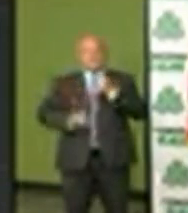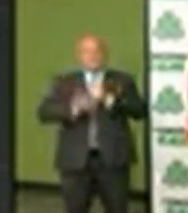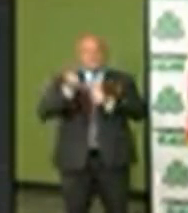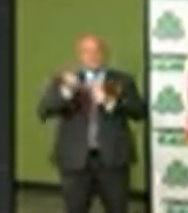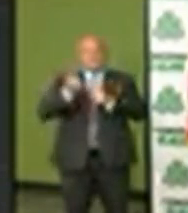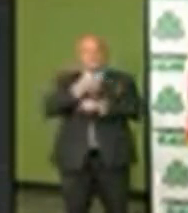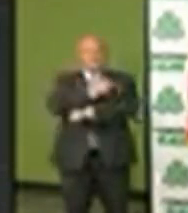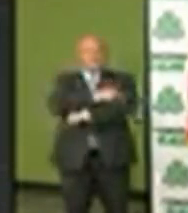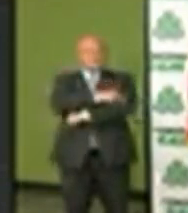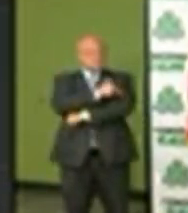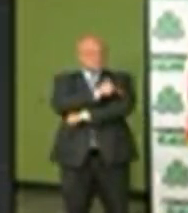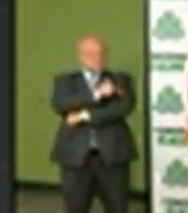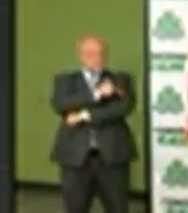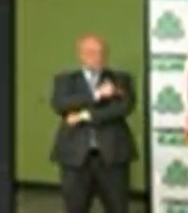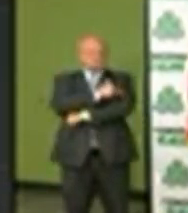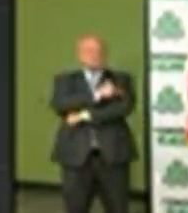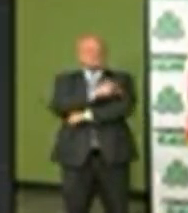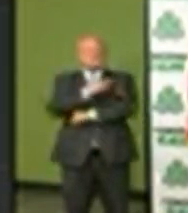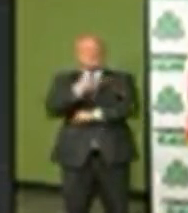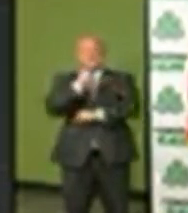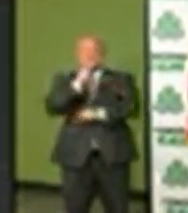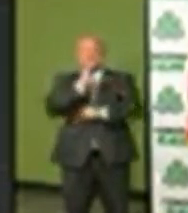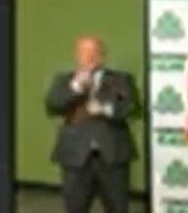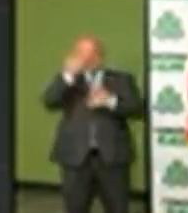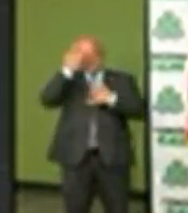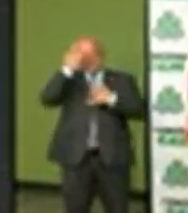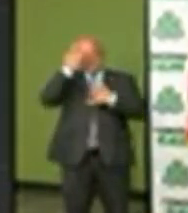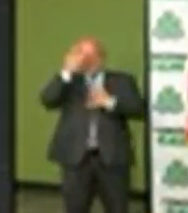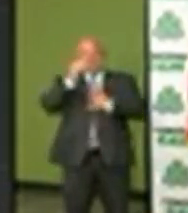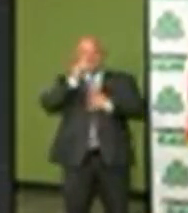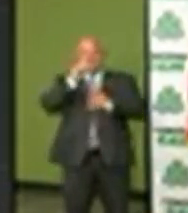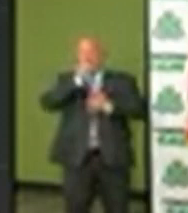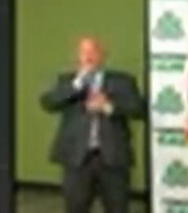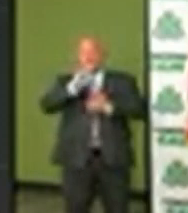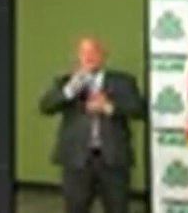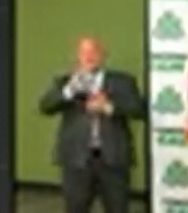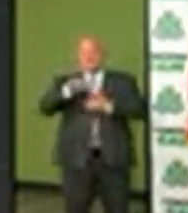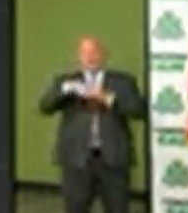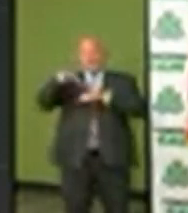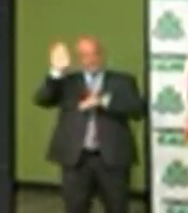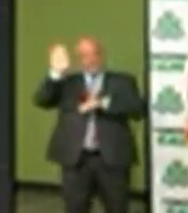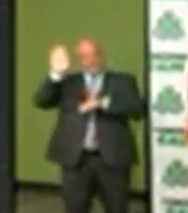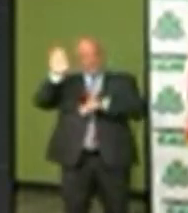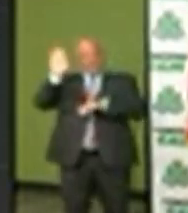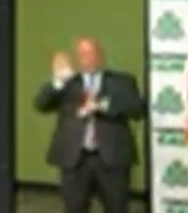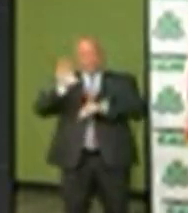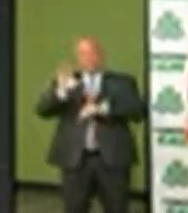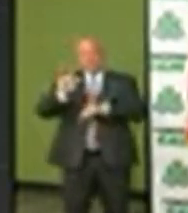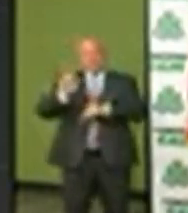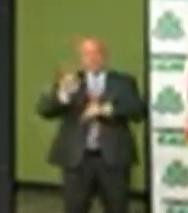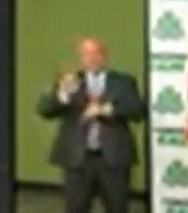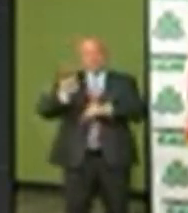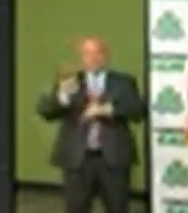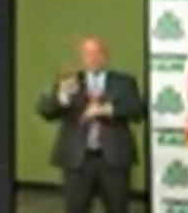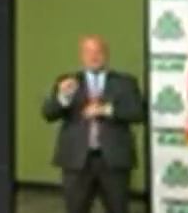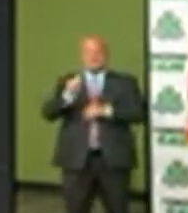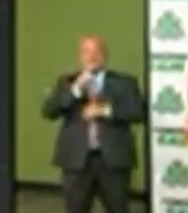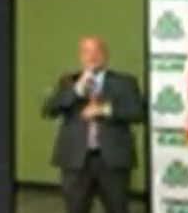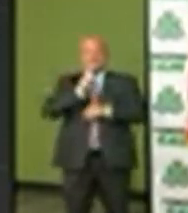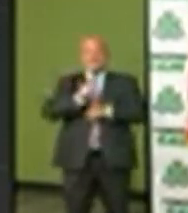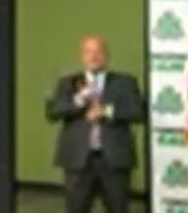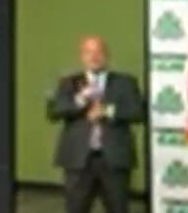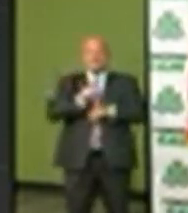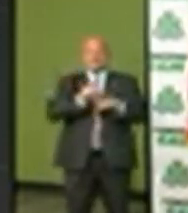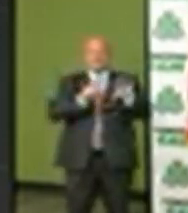of the hospitalizations and the serious illnesses in the 65 plus range. Our cases are actually